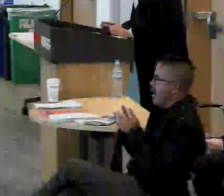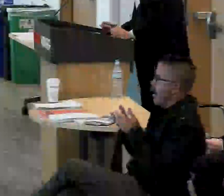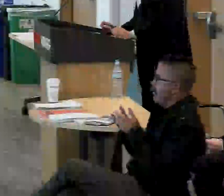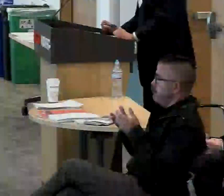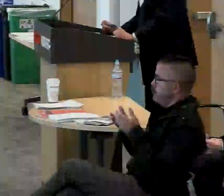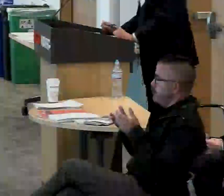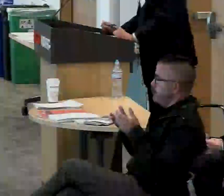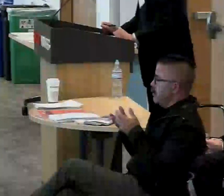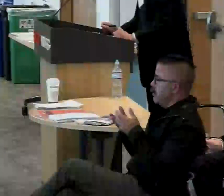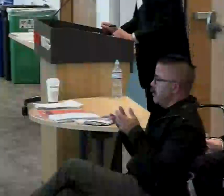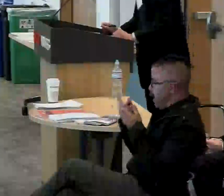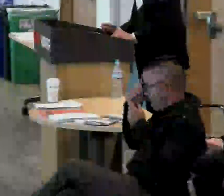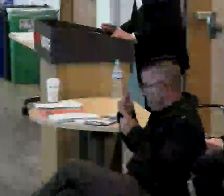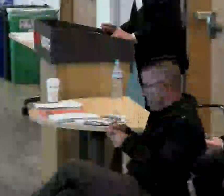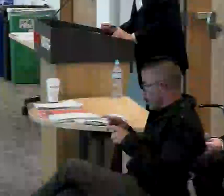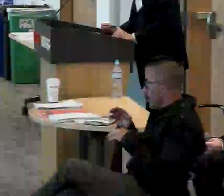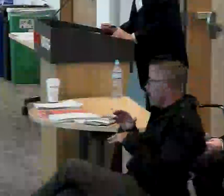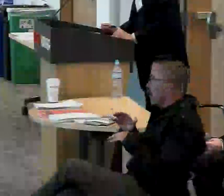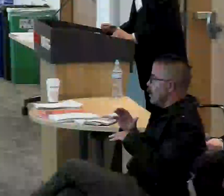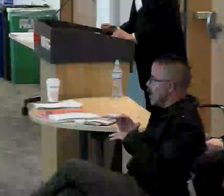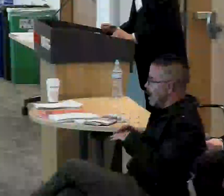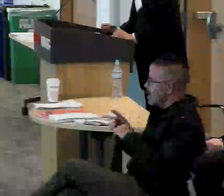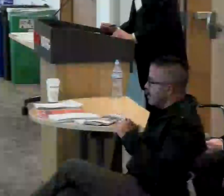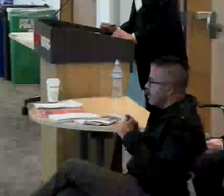be a good start.